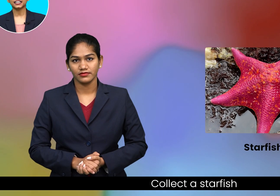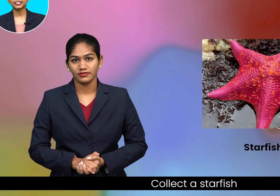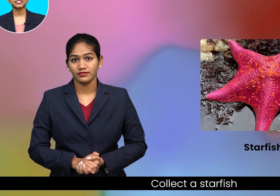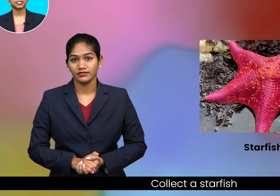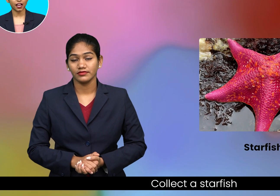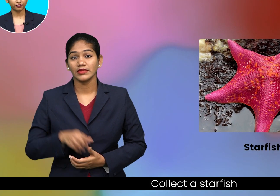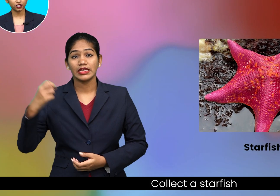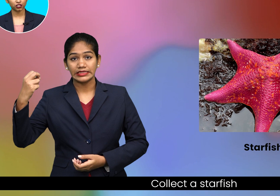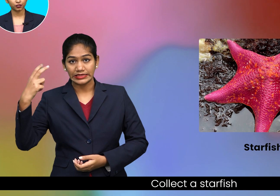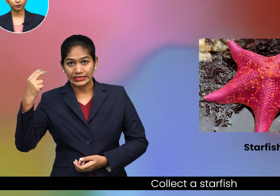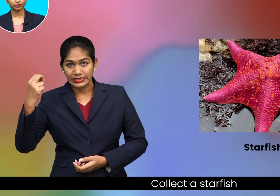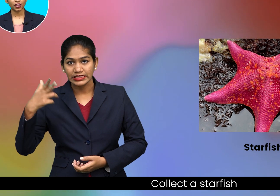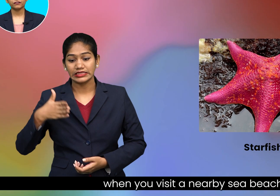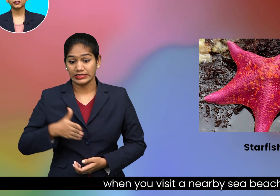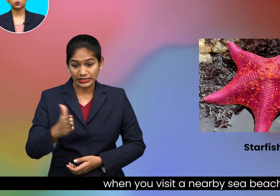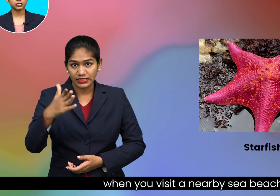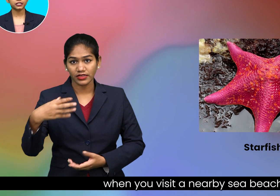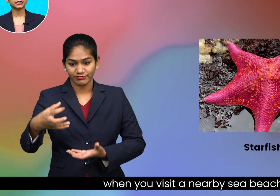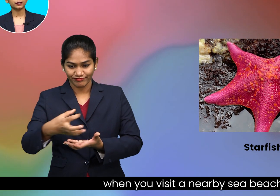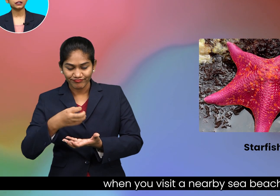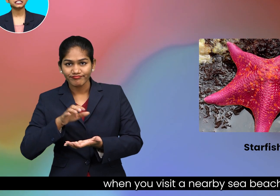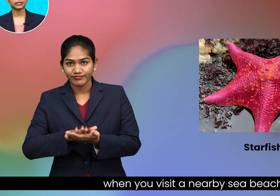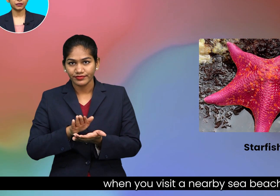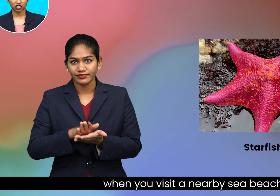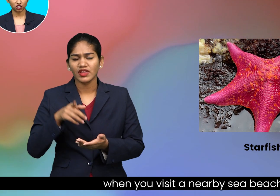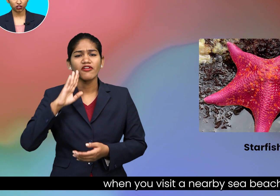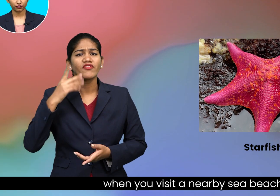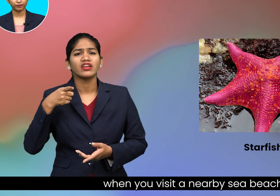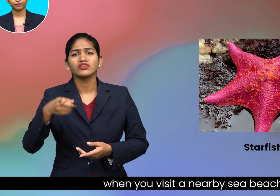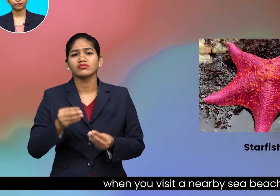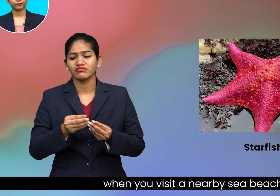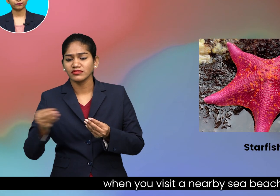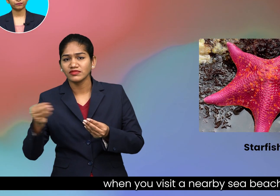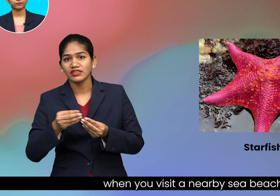Collect a starfish when you visit a nearby sea beach.